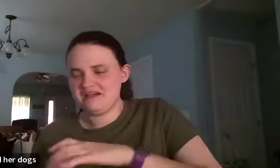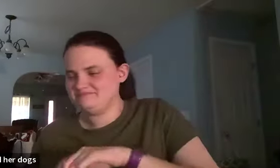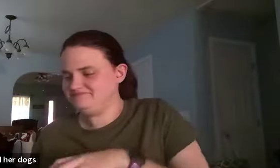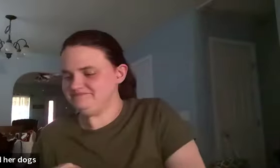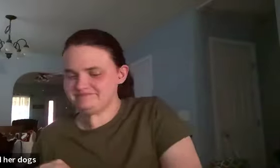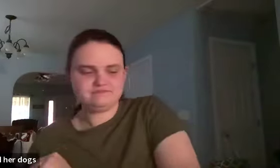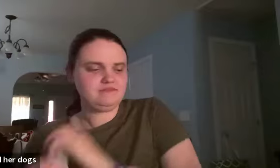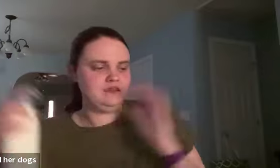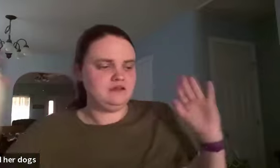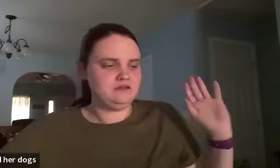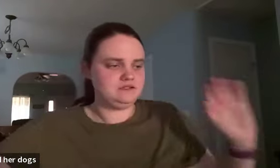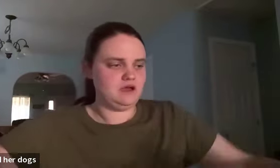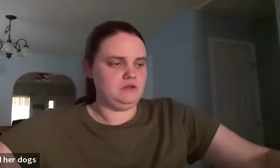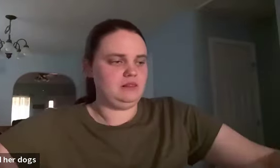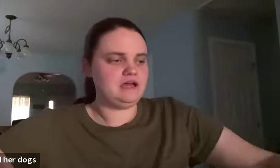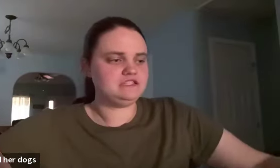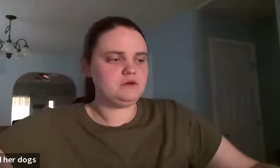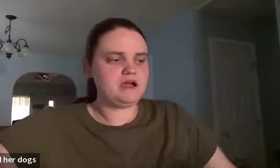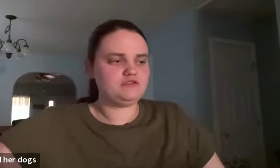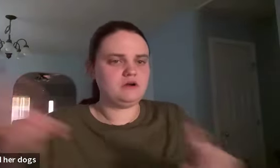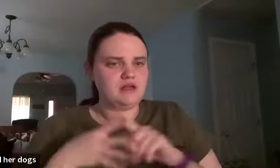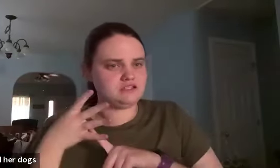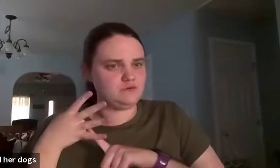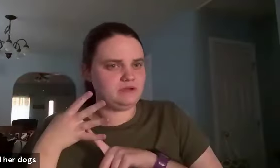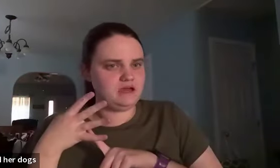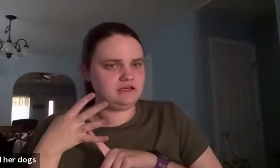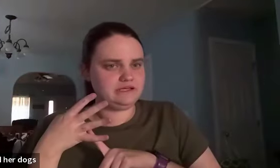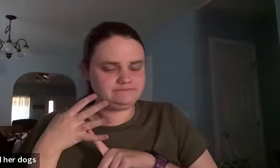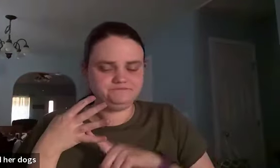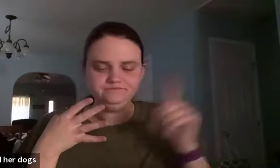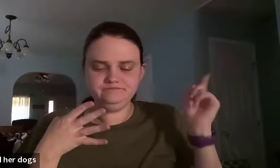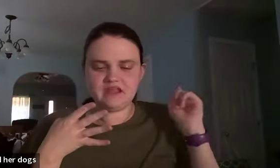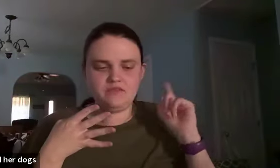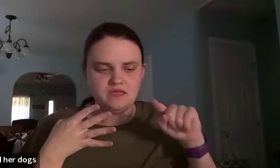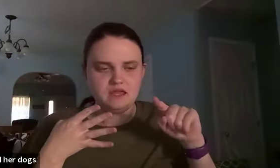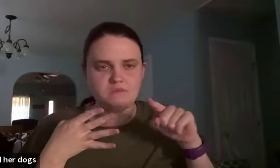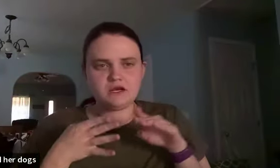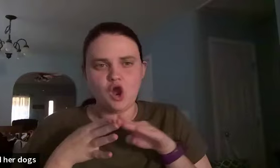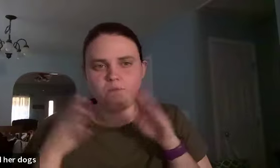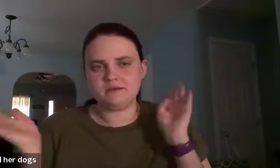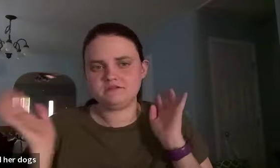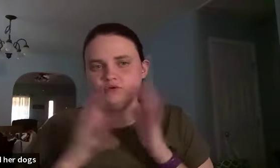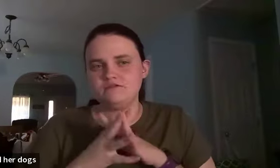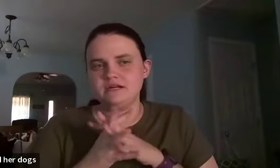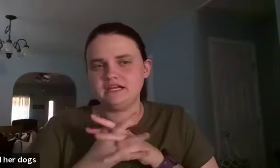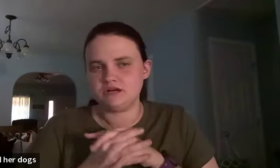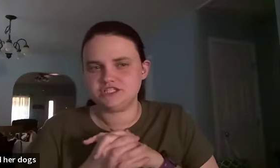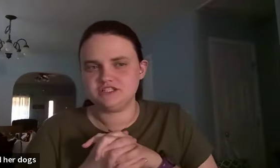Okay. So let's go back through our last four we had again. And then I'm going to open up the floor for any questions